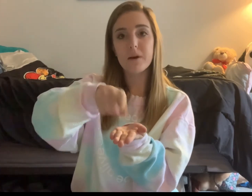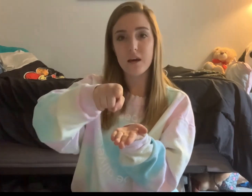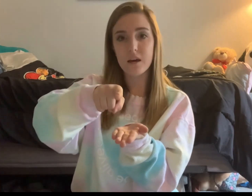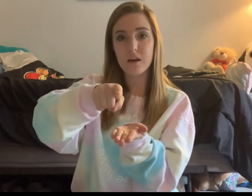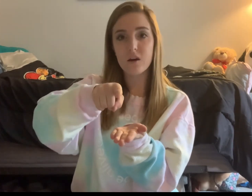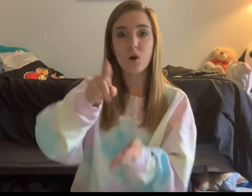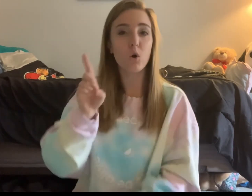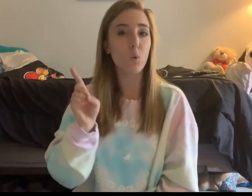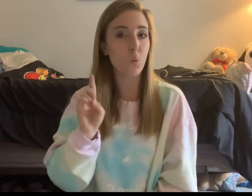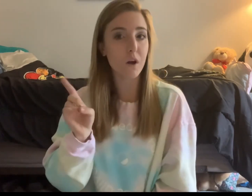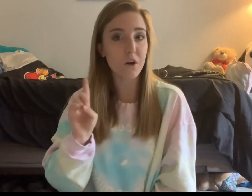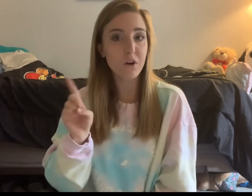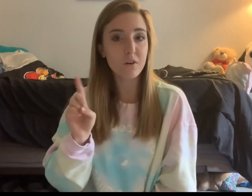Pay where?